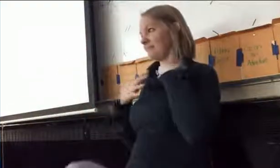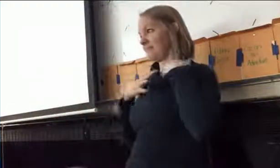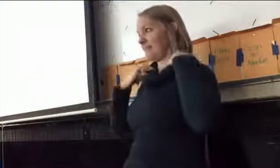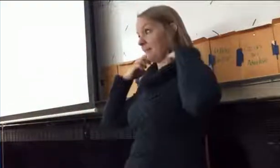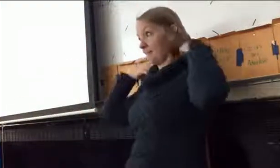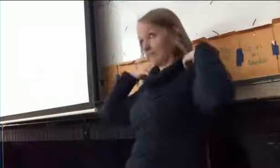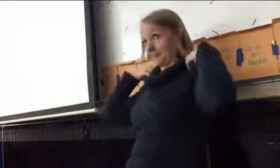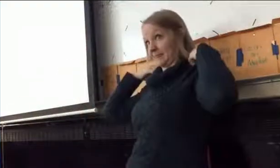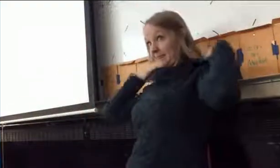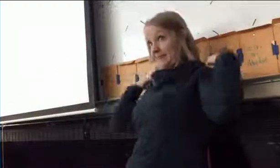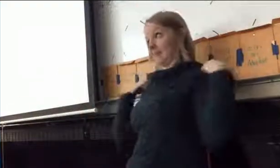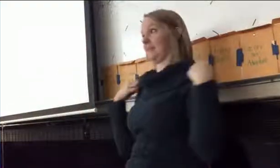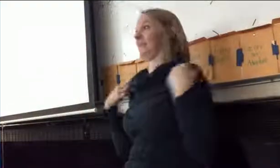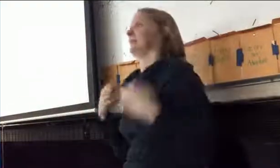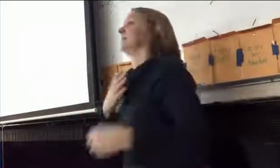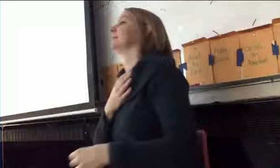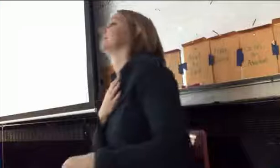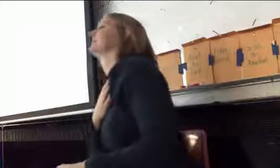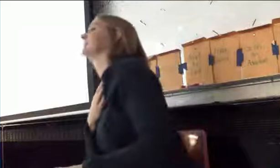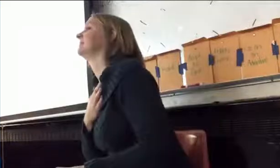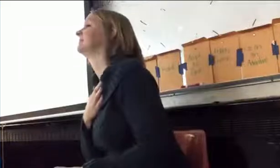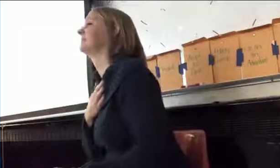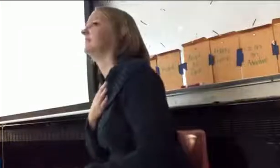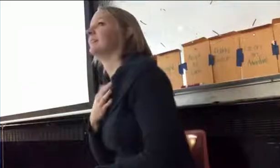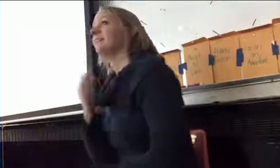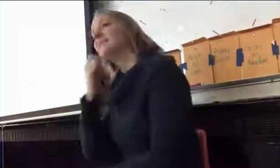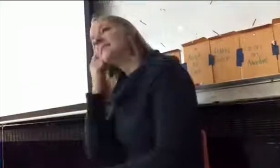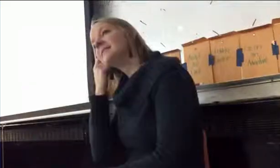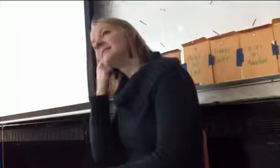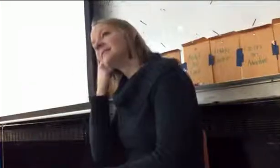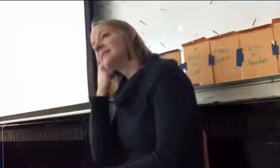And black lung is not the answer for every single one.